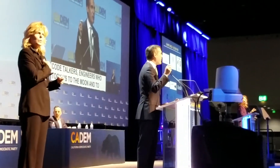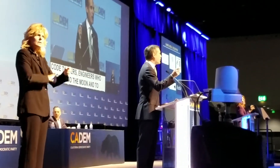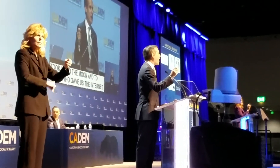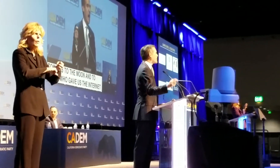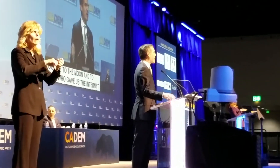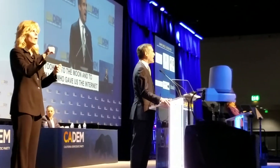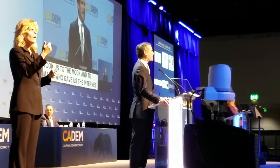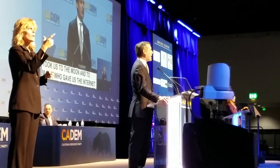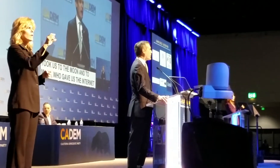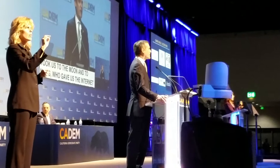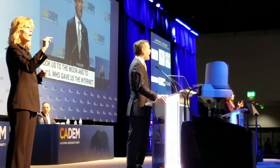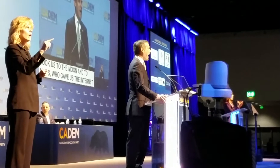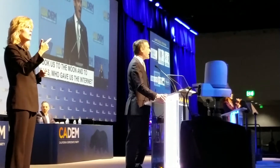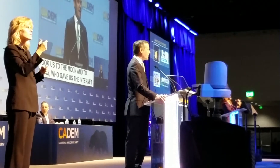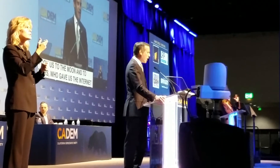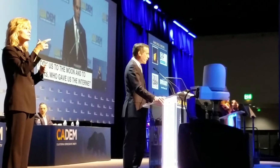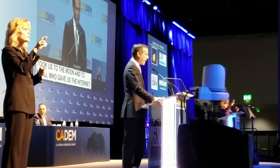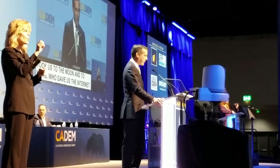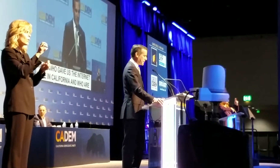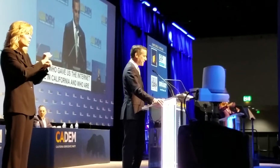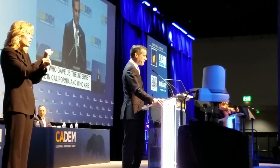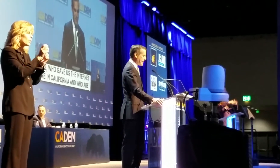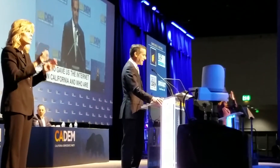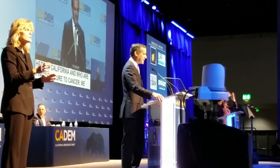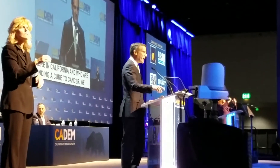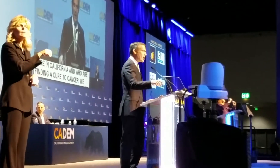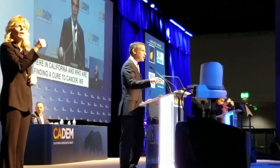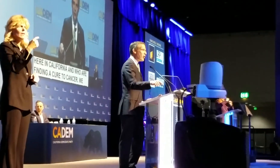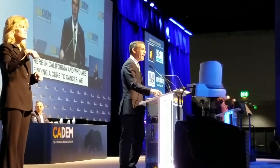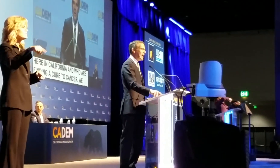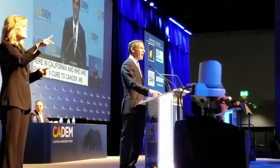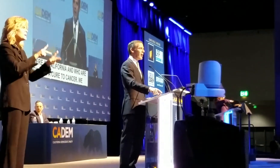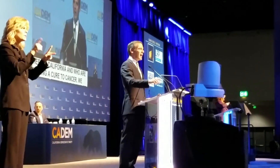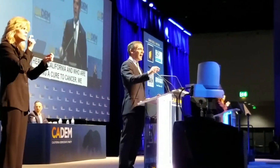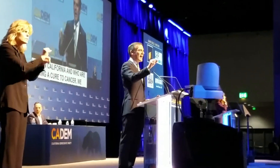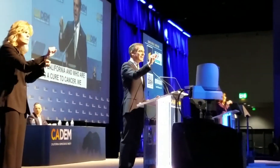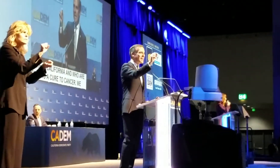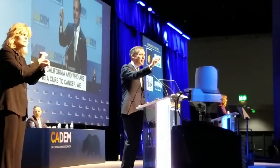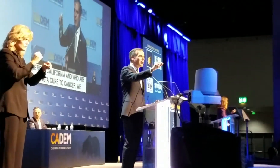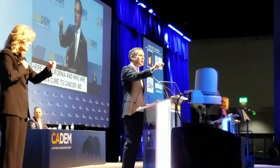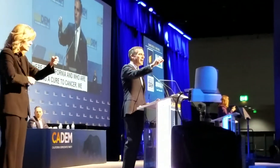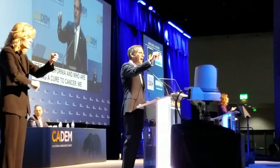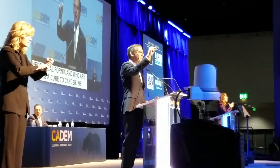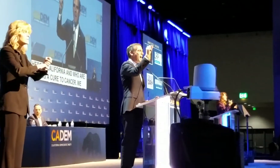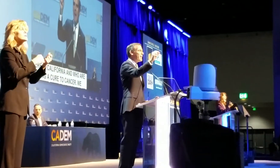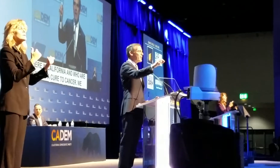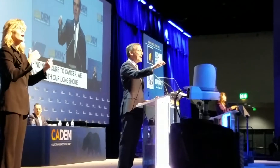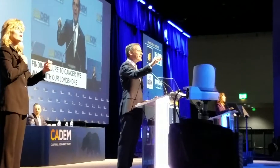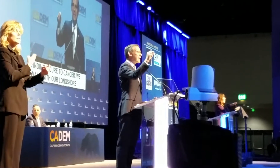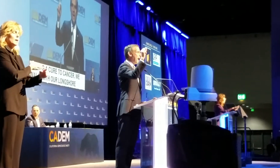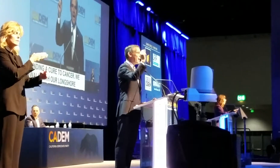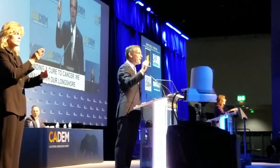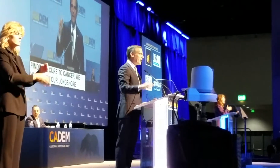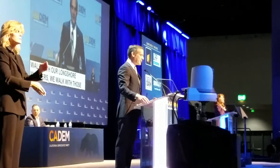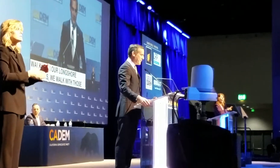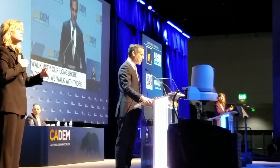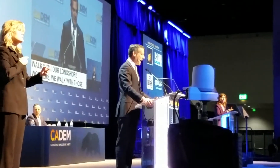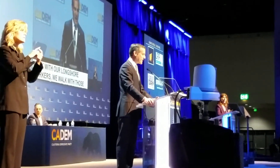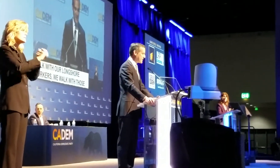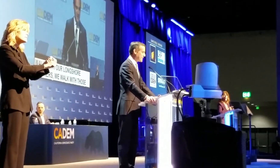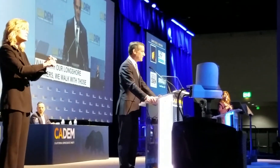folks who build our skyscrapers and unload our Christmas presents. So here, in conclusion, my friends and